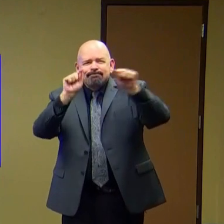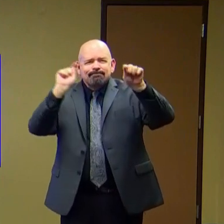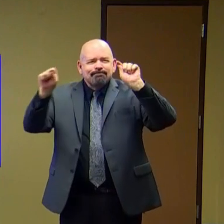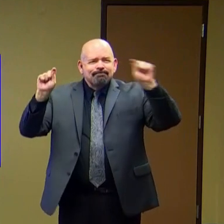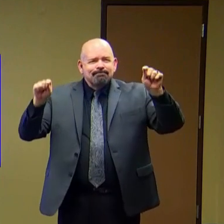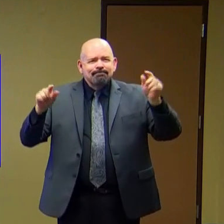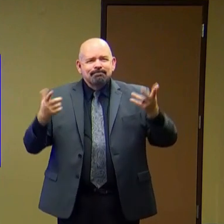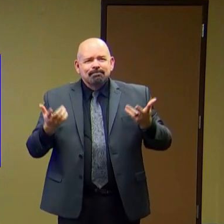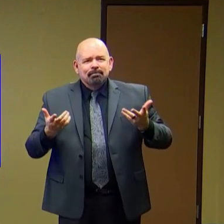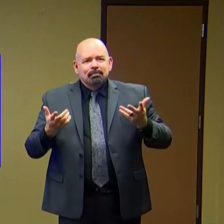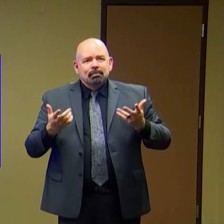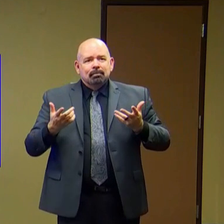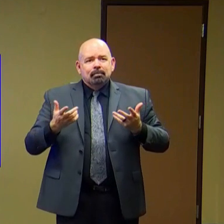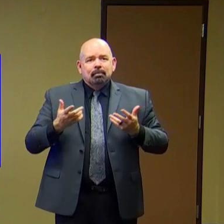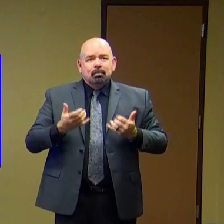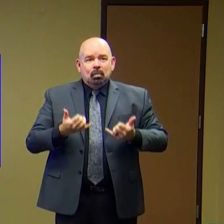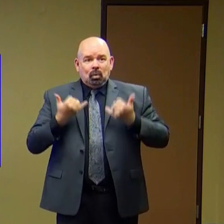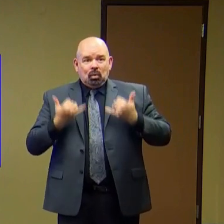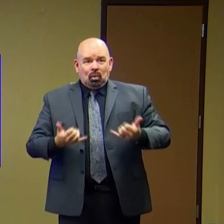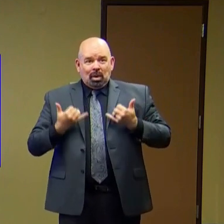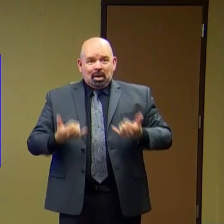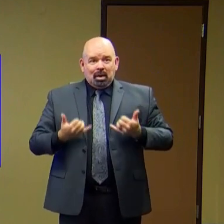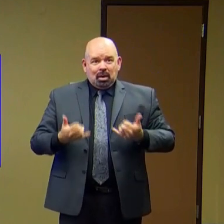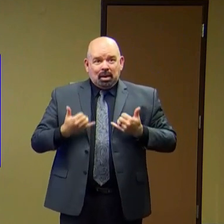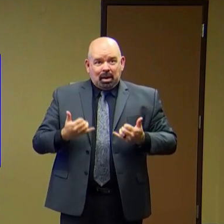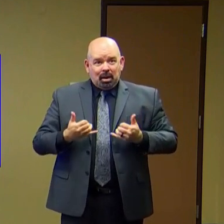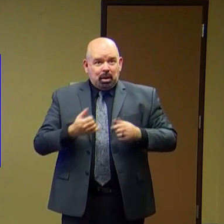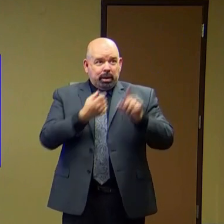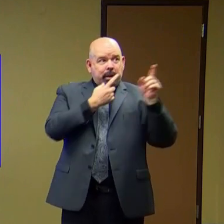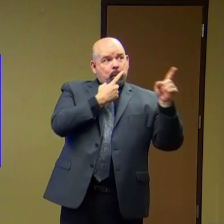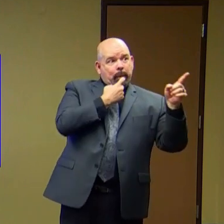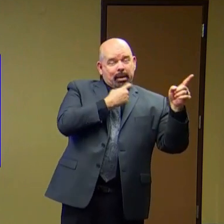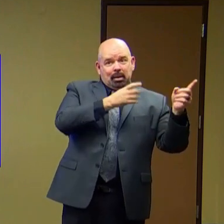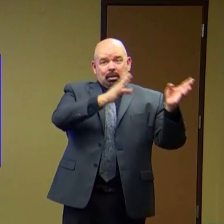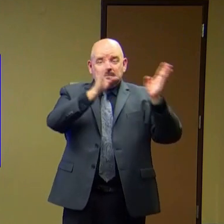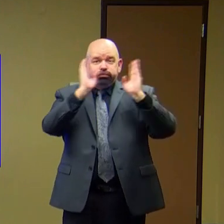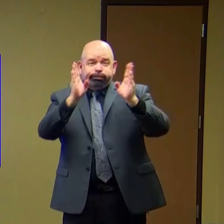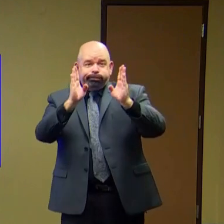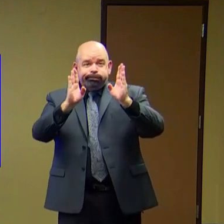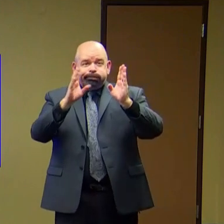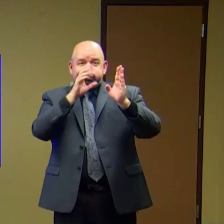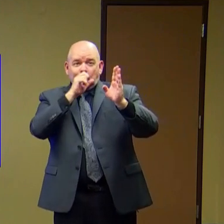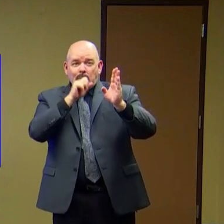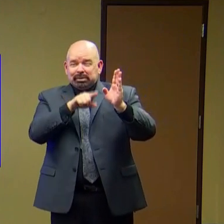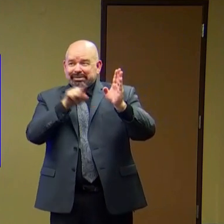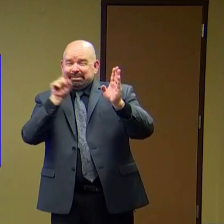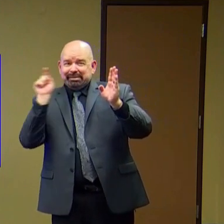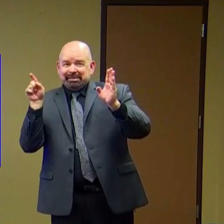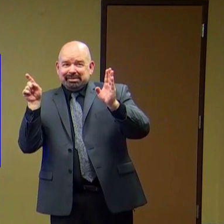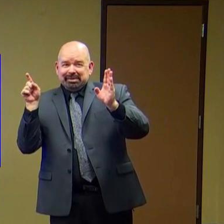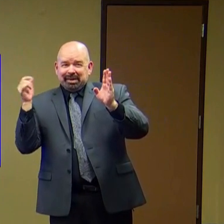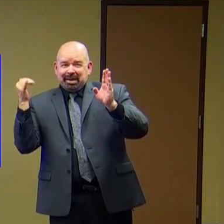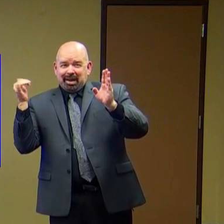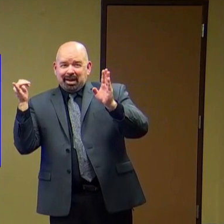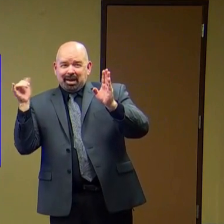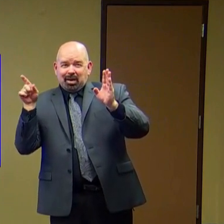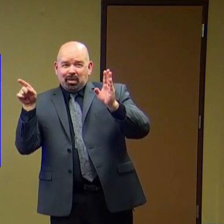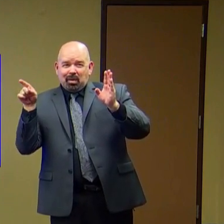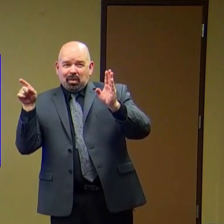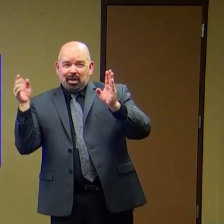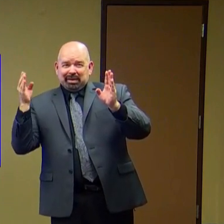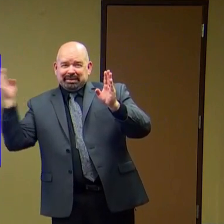that color chart out of orange going the other way. And so how do we do that? We make